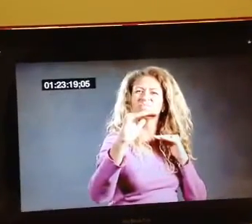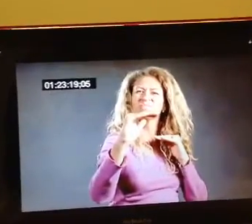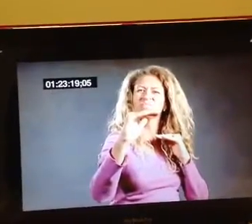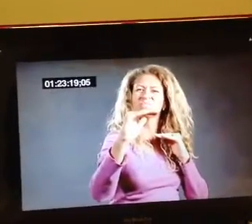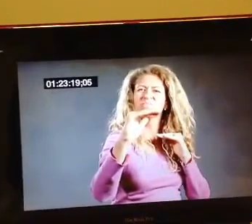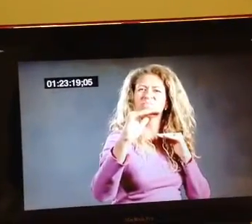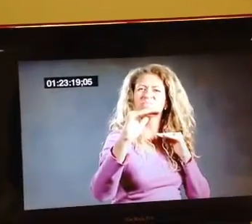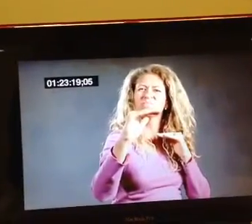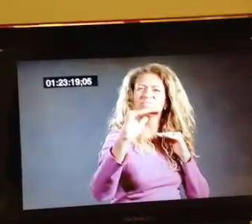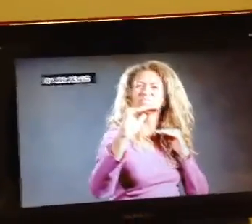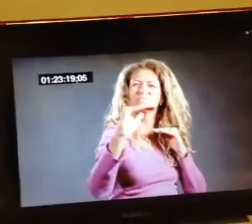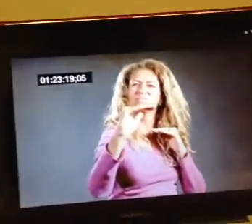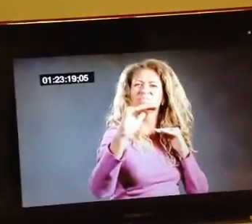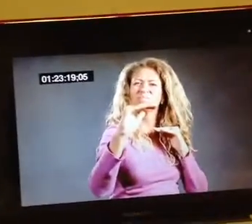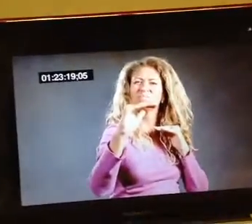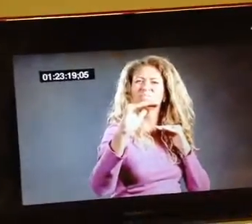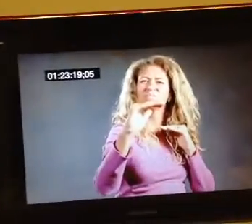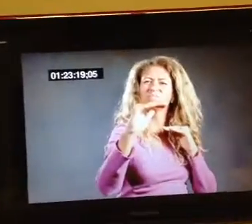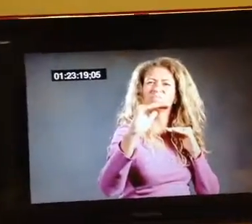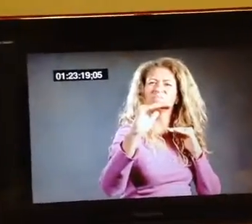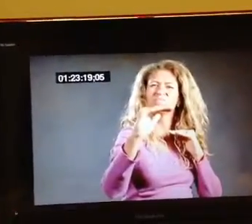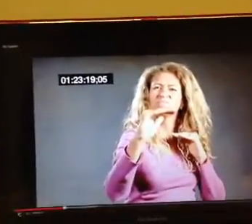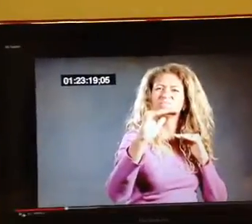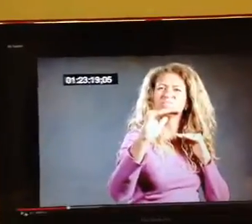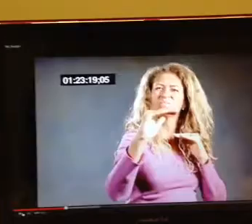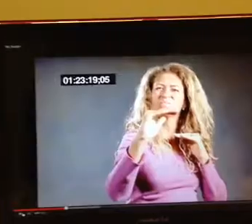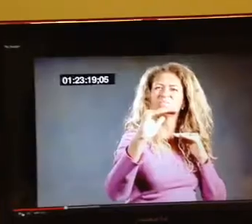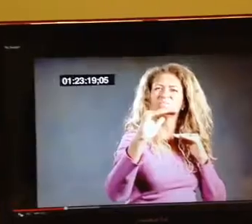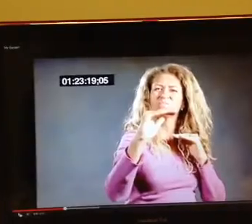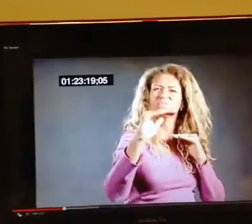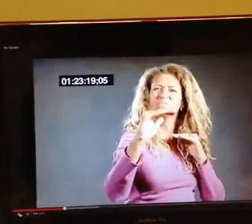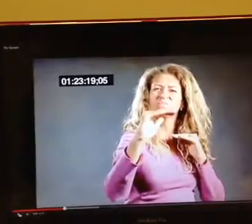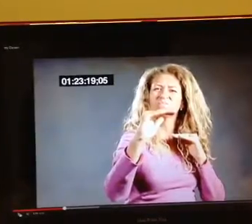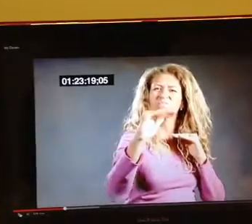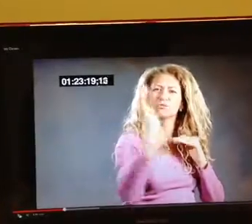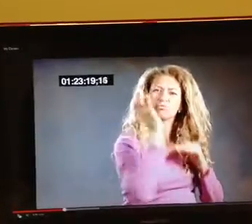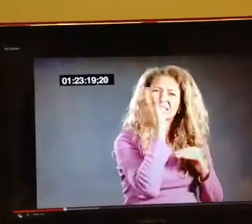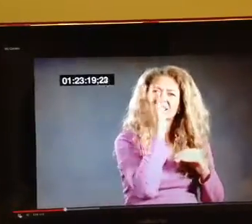continues to flow out. It doesn't stop for 3 hours, it continues to flow out.